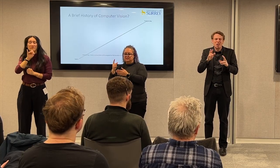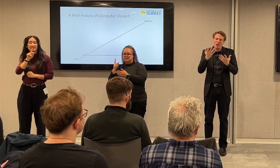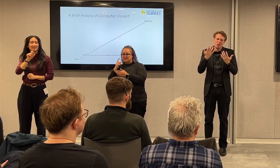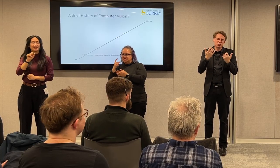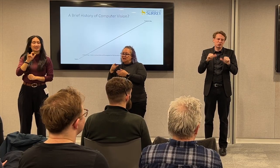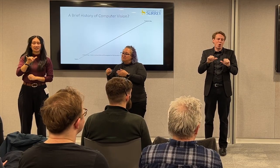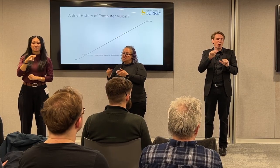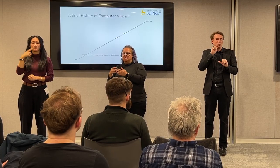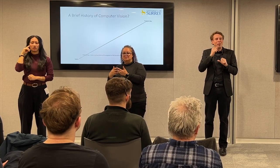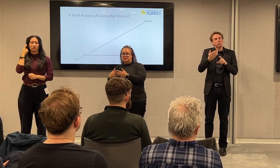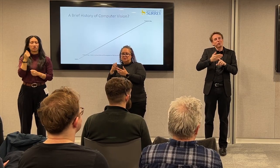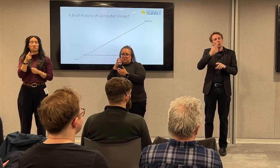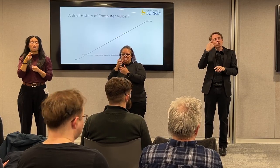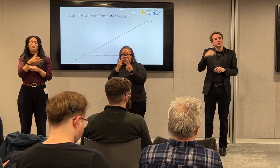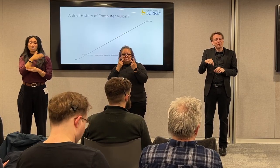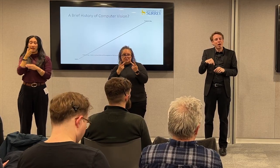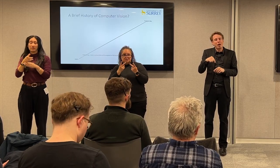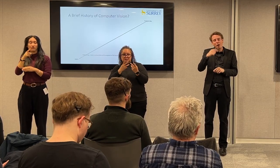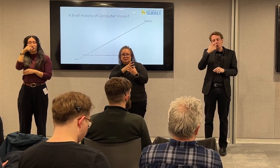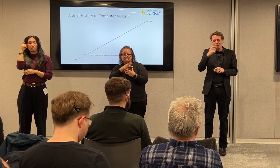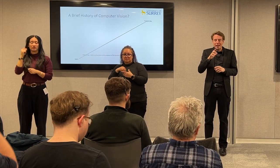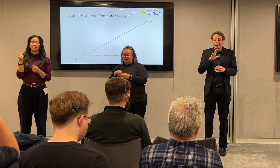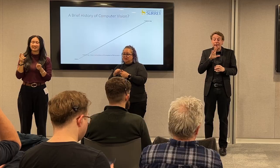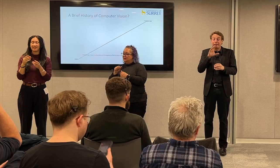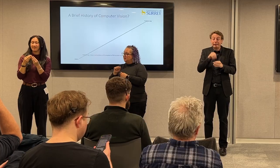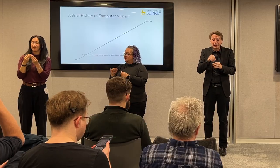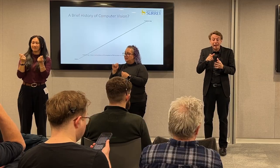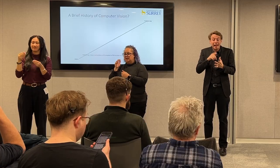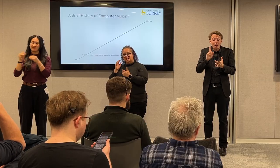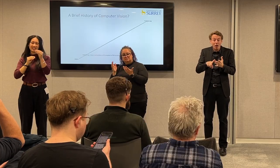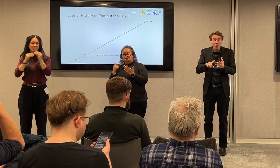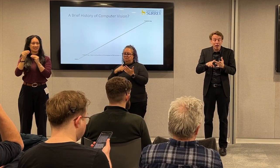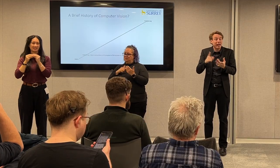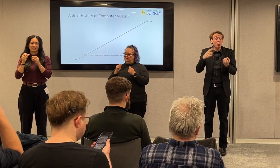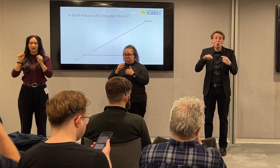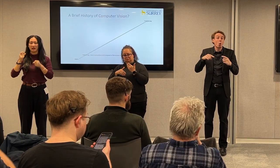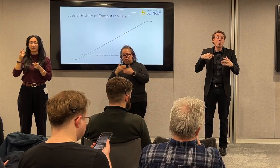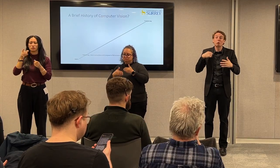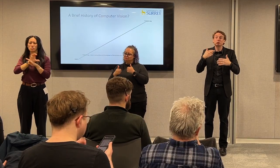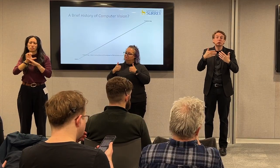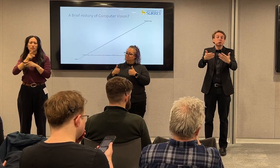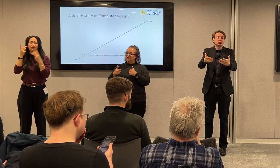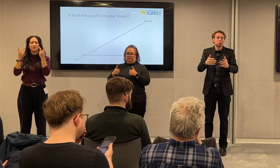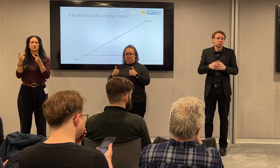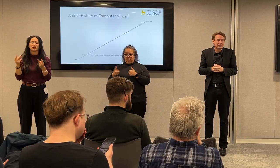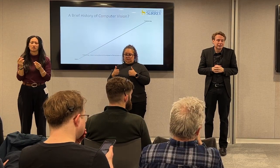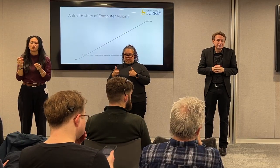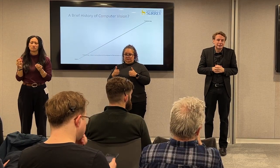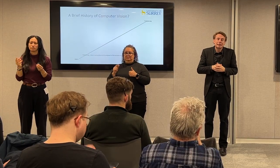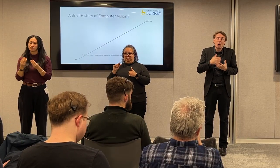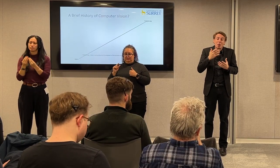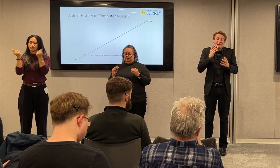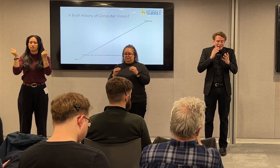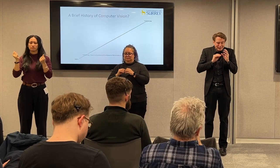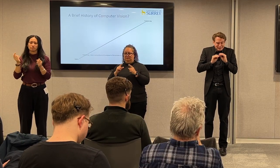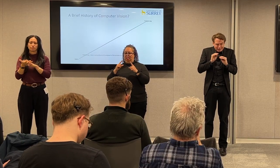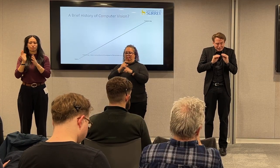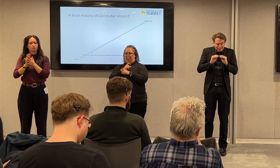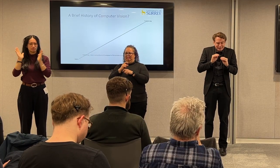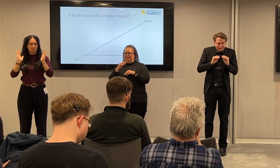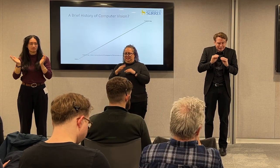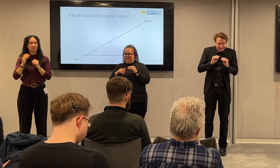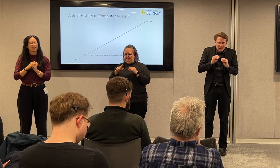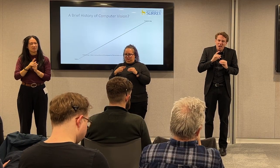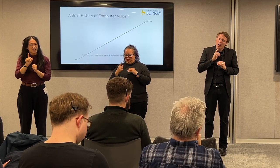We'll fold that into AI, and we'll all move forward, right? It turned out that it was a little bit more tricky than just a